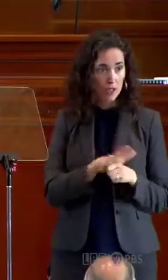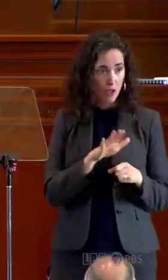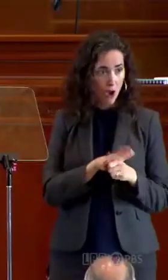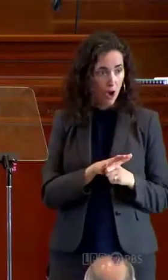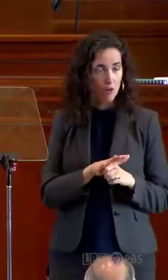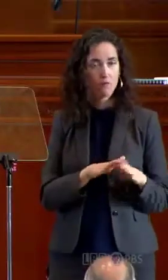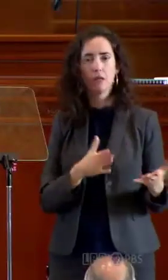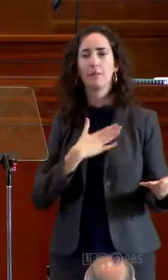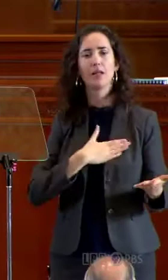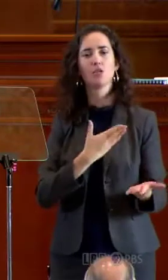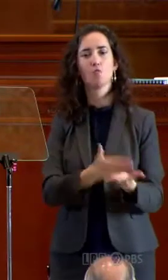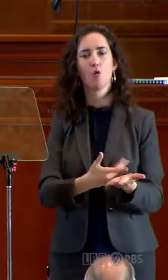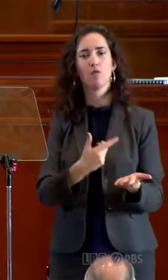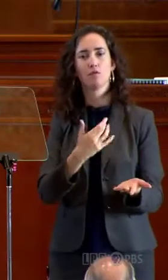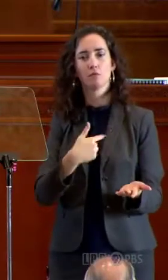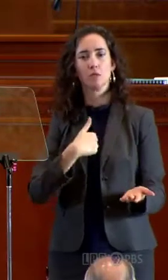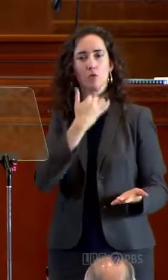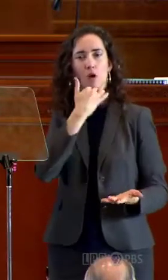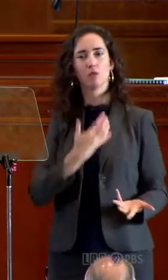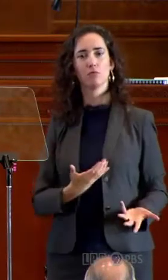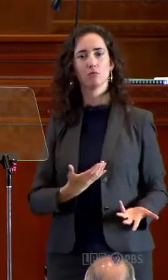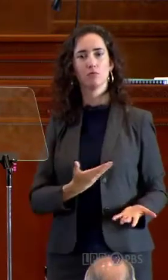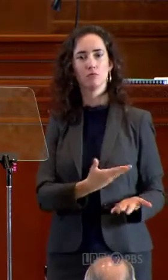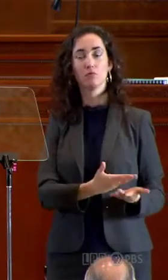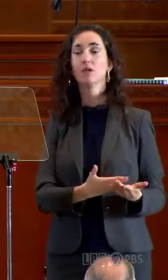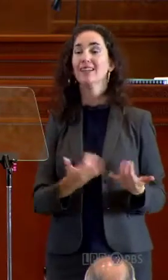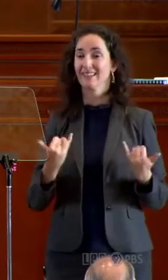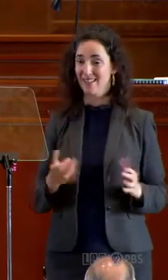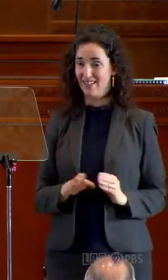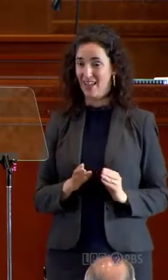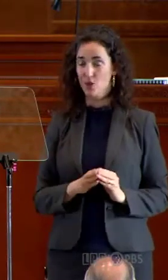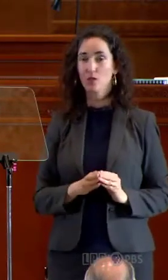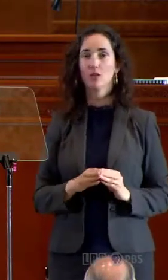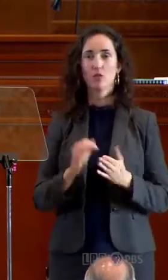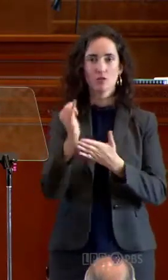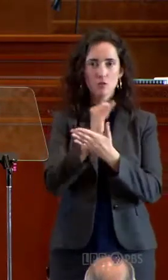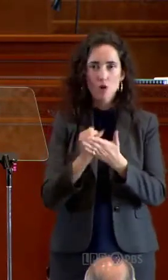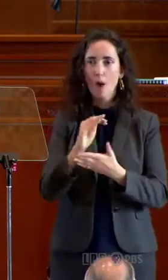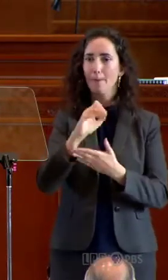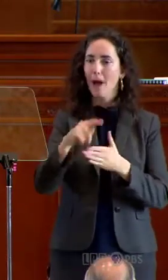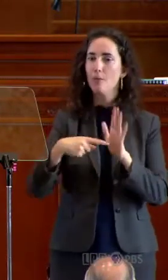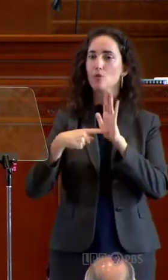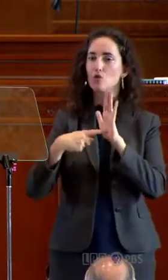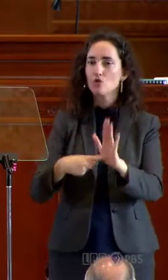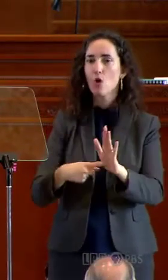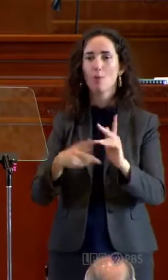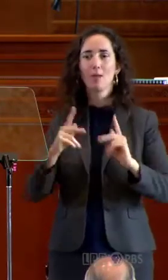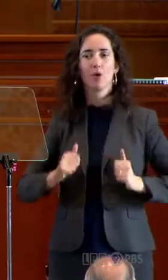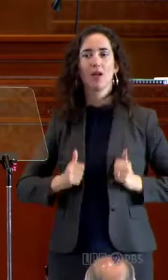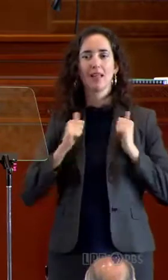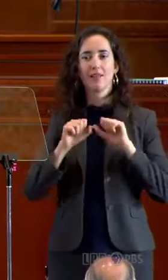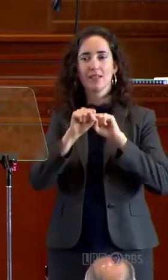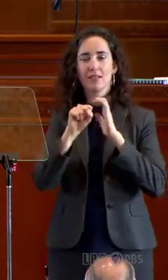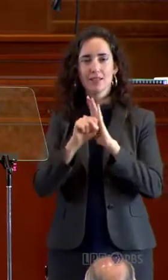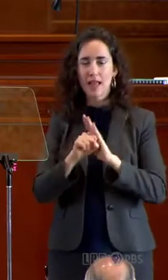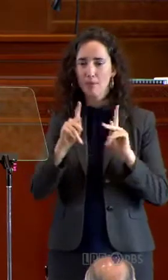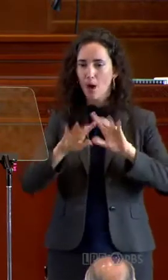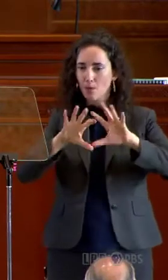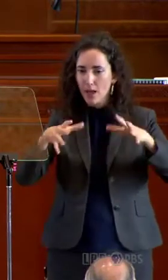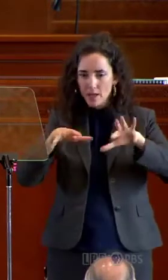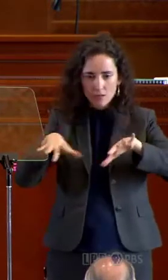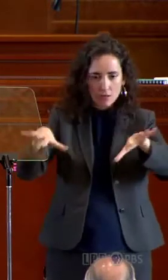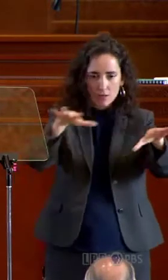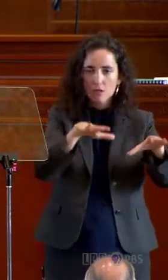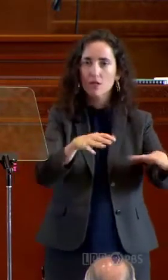I invite you to prove me wrong. Pass a map this session that accurately reflects the current demographic makeup of our state